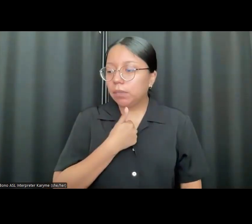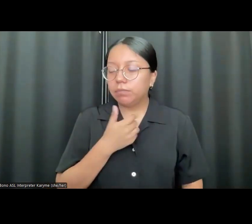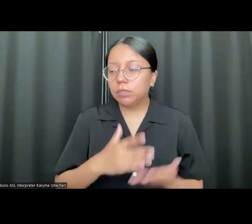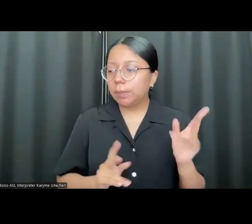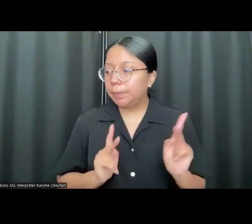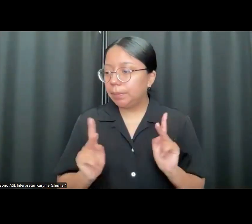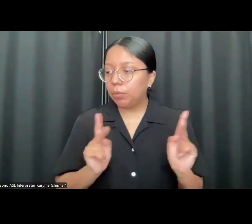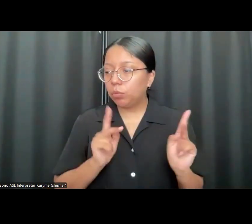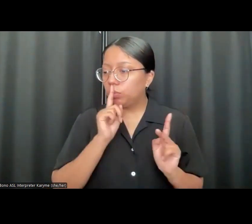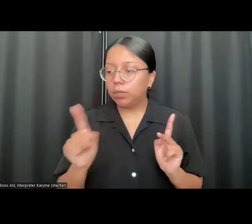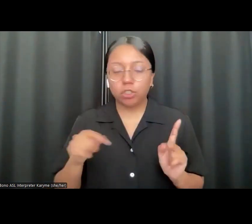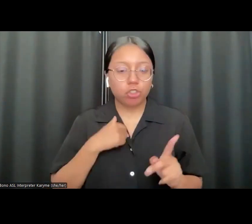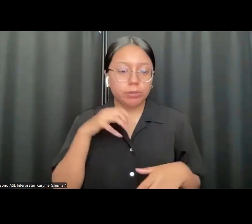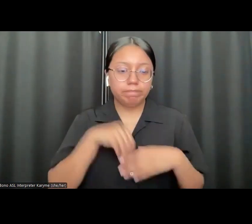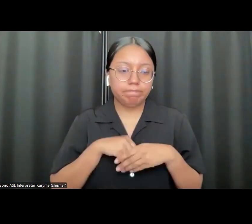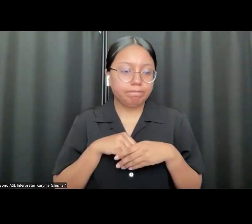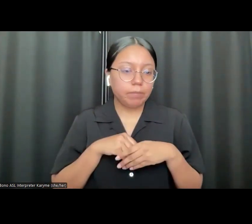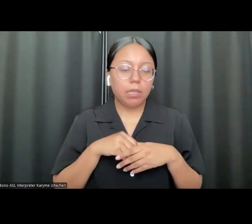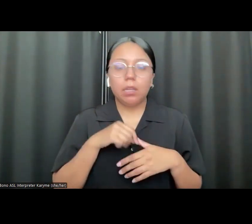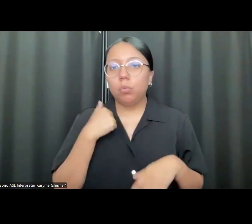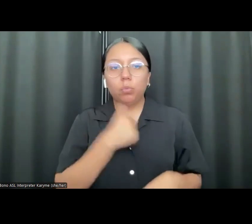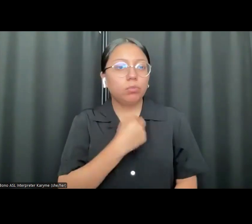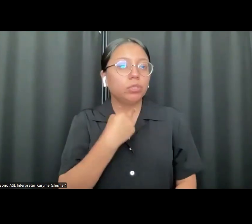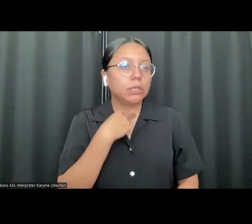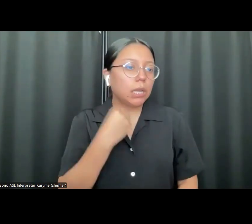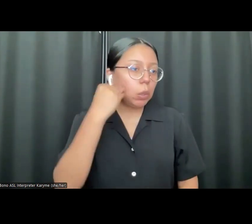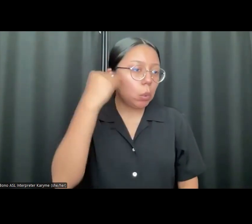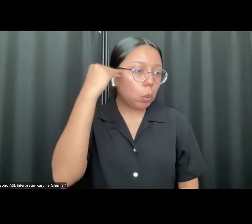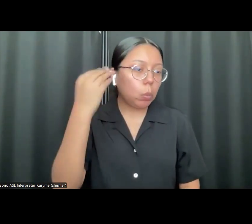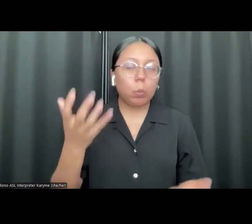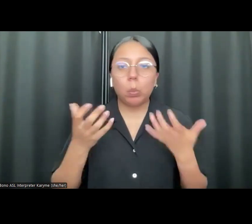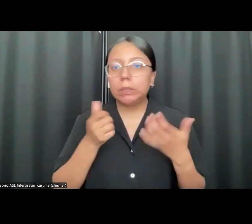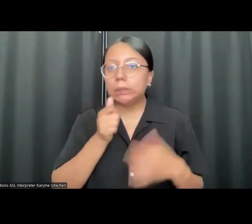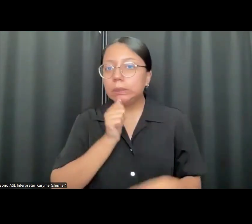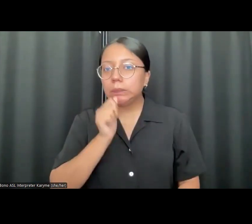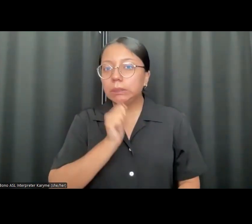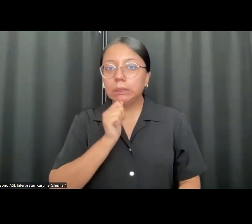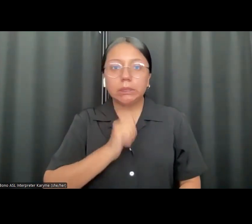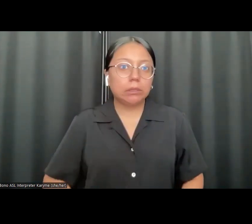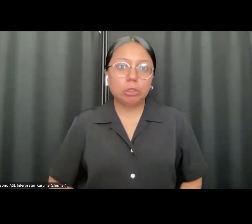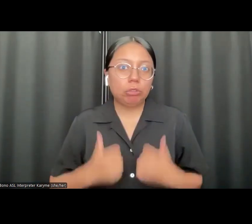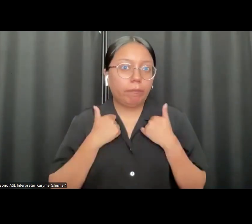lockdown and just trying to survive COVID, right? Just like not going out, like